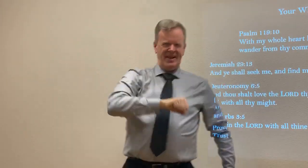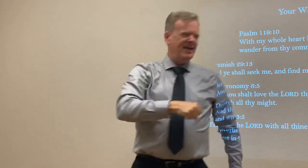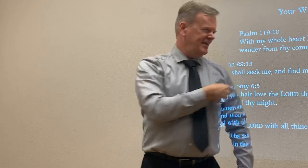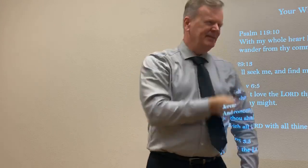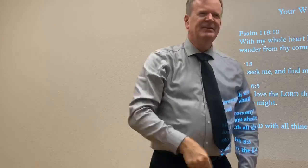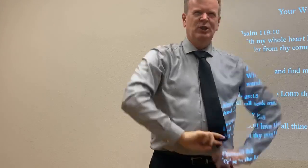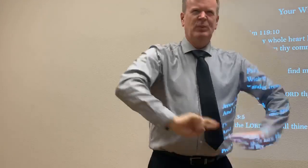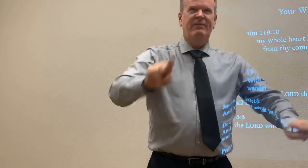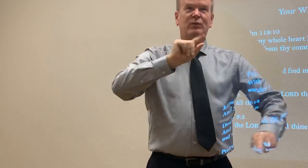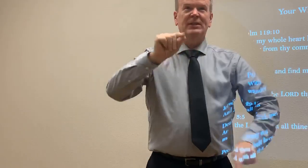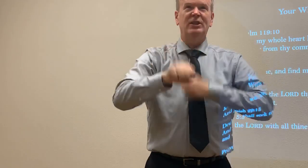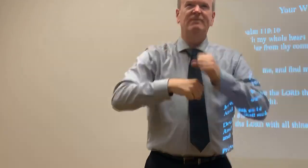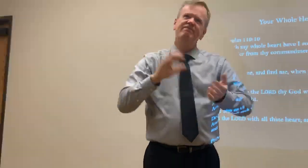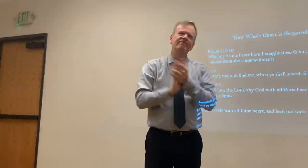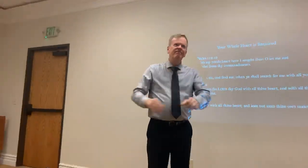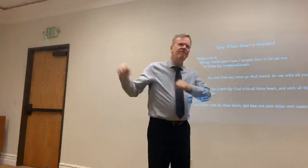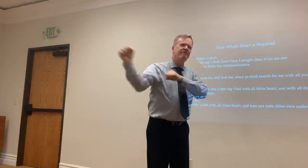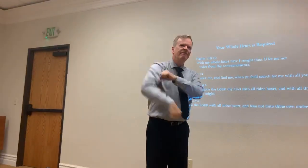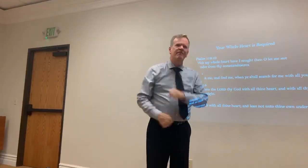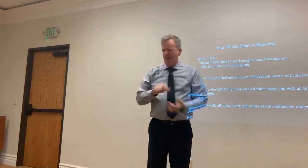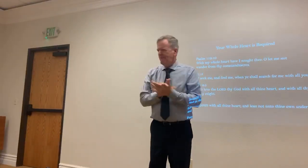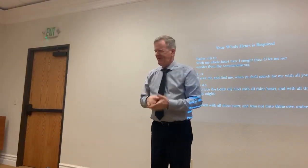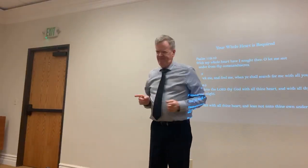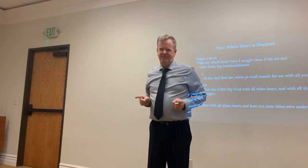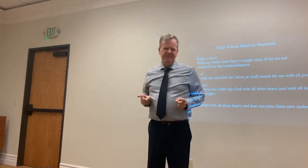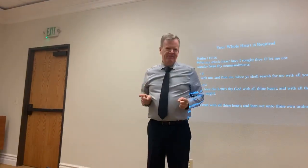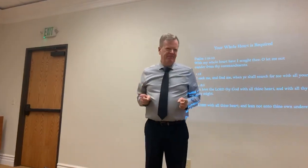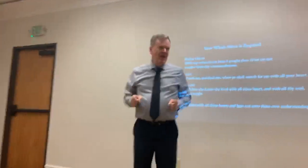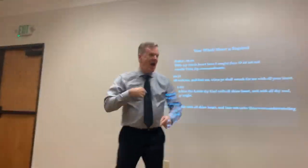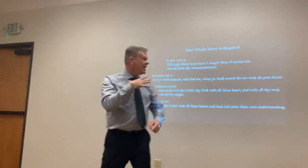I believe that some of you are taking this and saying, you know what? I'm to take 2020 on and I'm going to be ready.